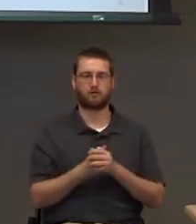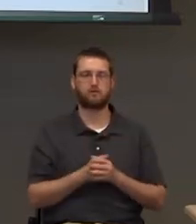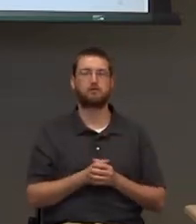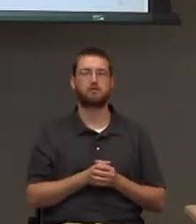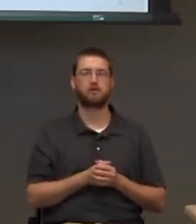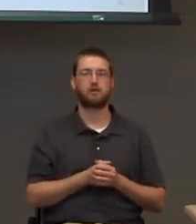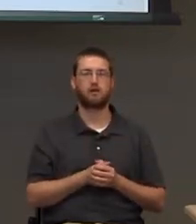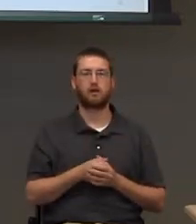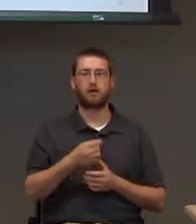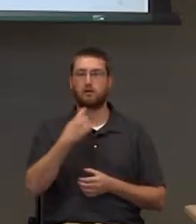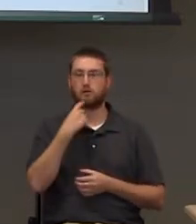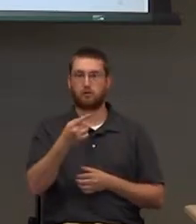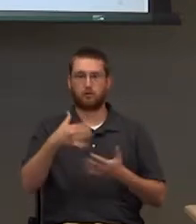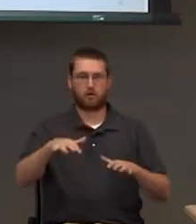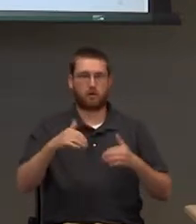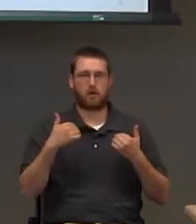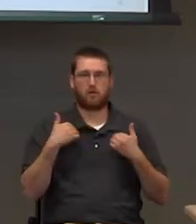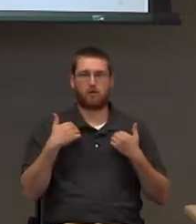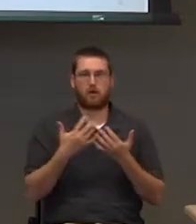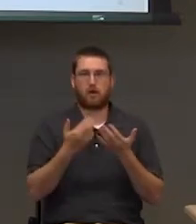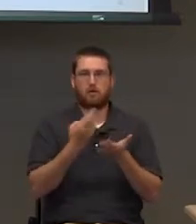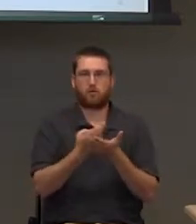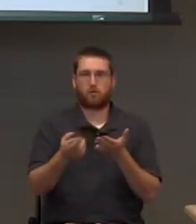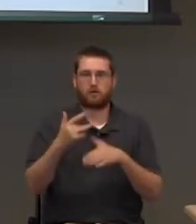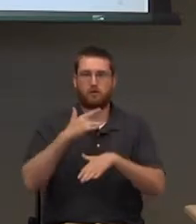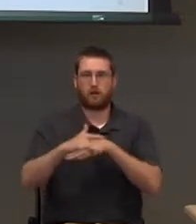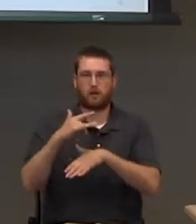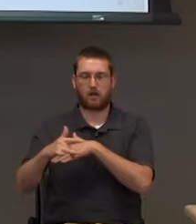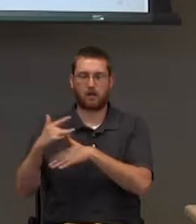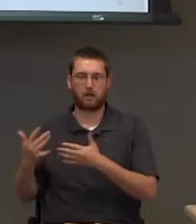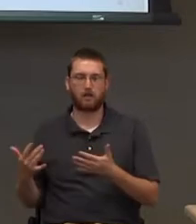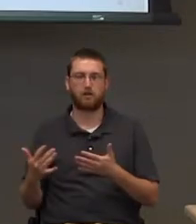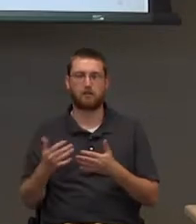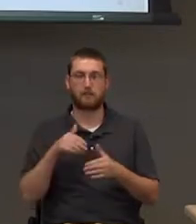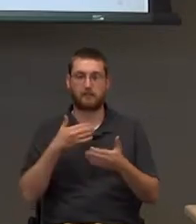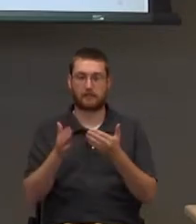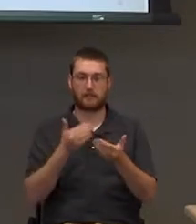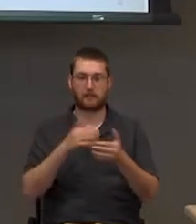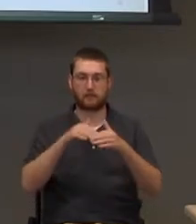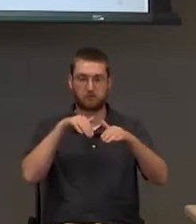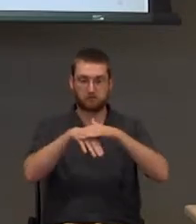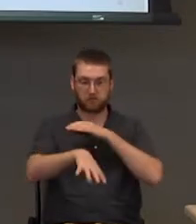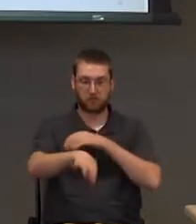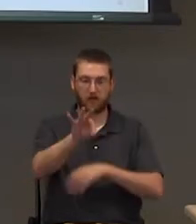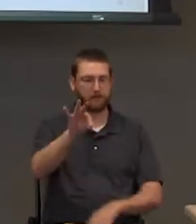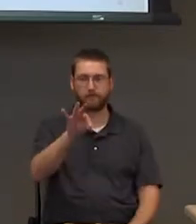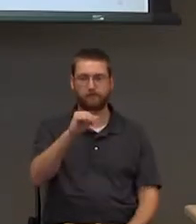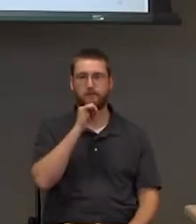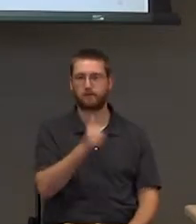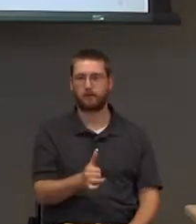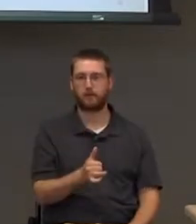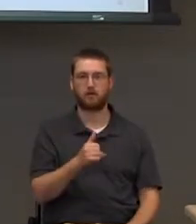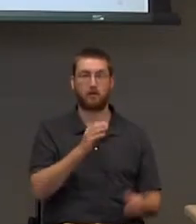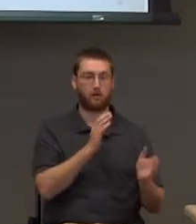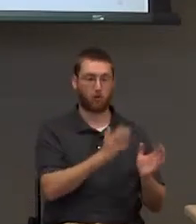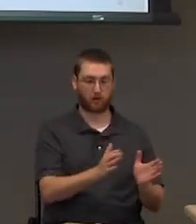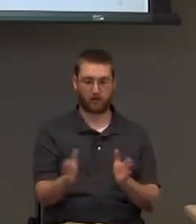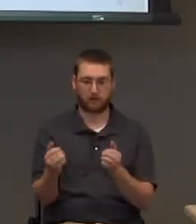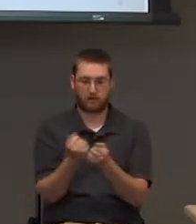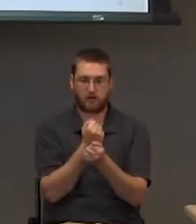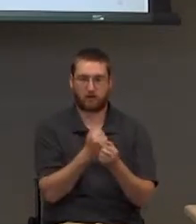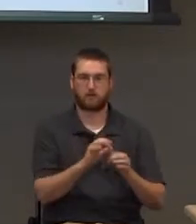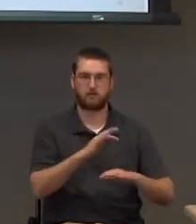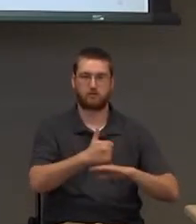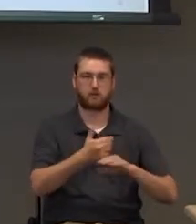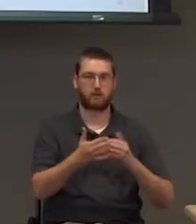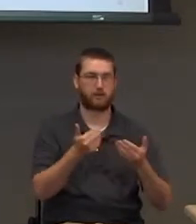you remember, I said this last time, you guys have a lot of resources available to you, but it's not easily accessible. And it's not very organized in a manner that